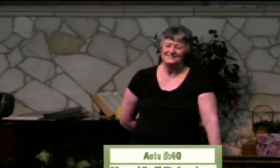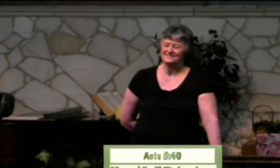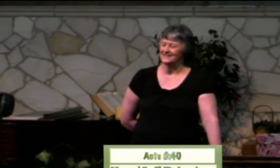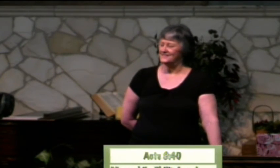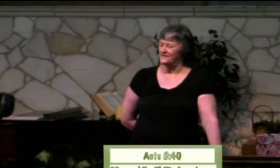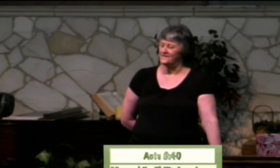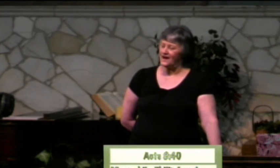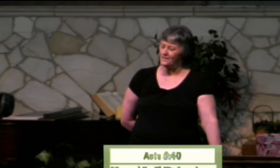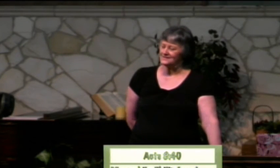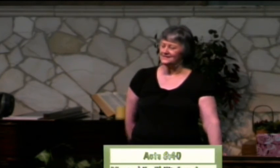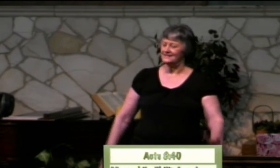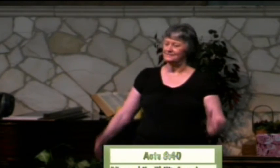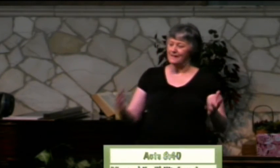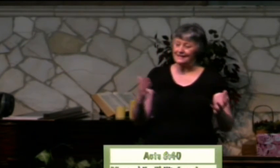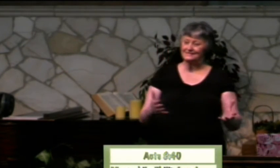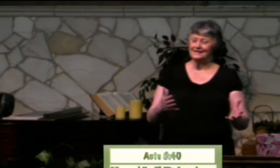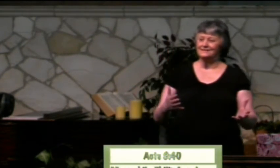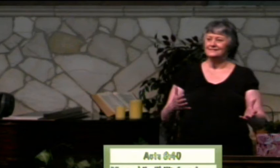She says, if I wasn't expecting,